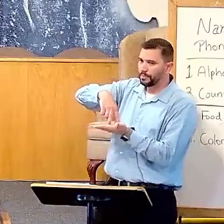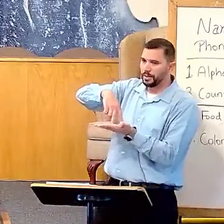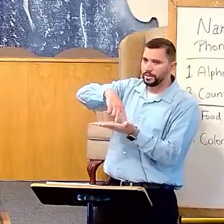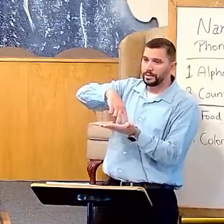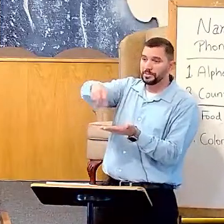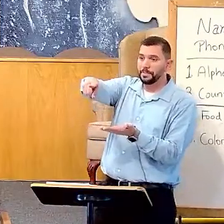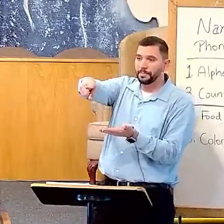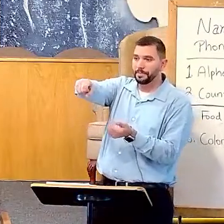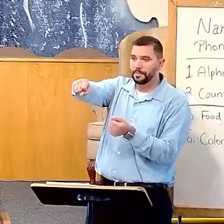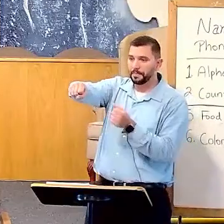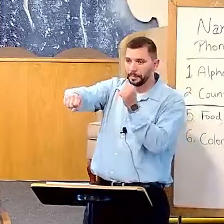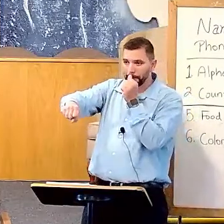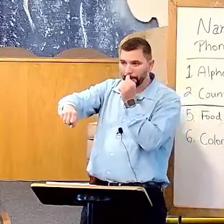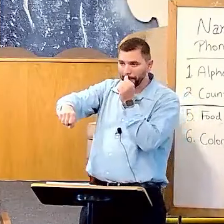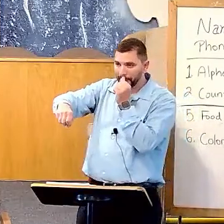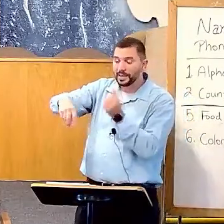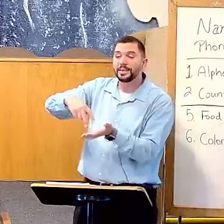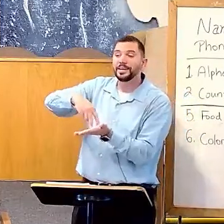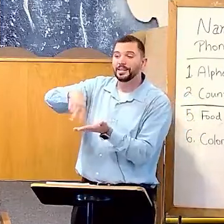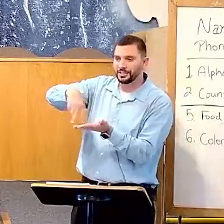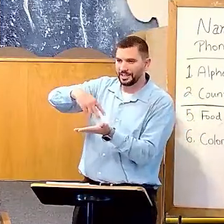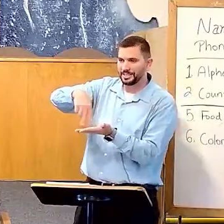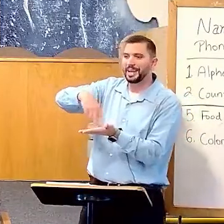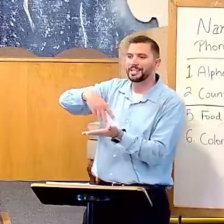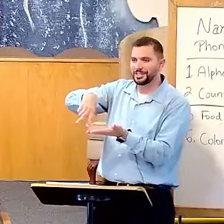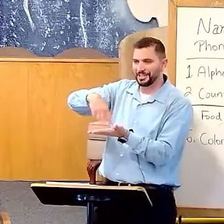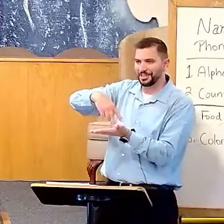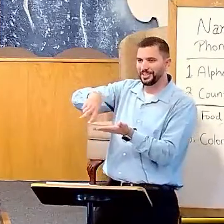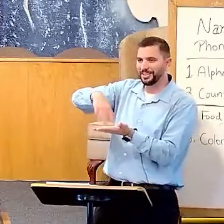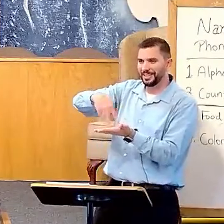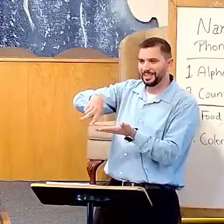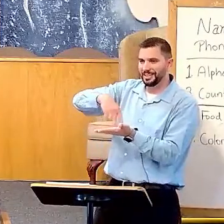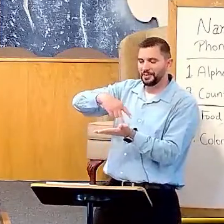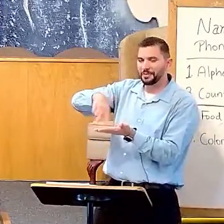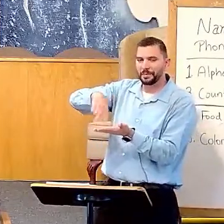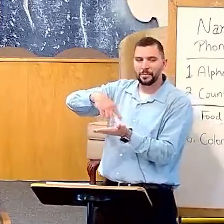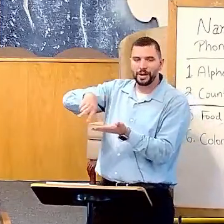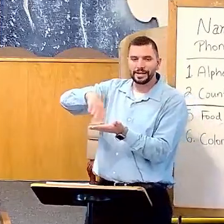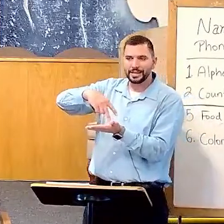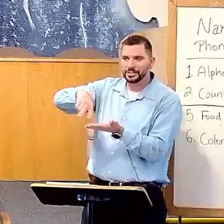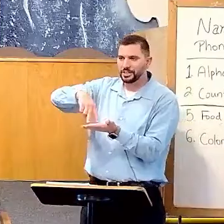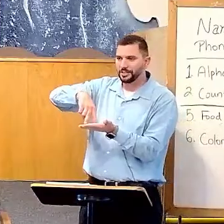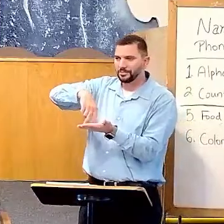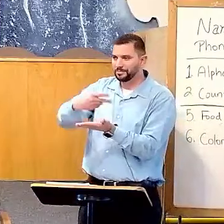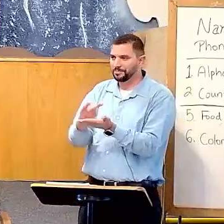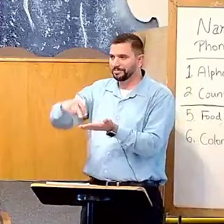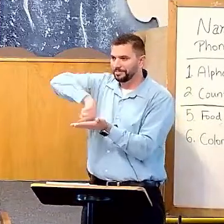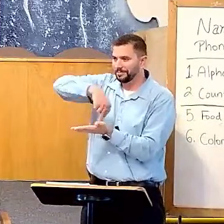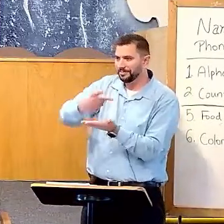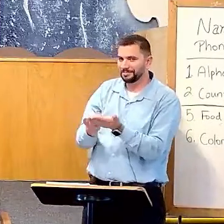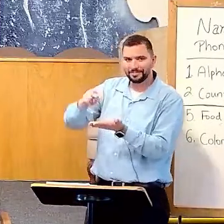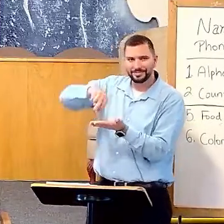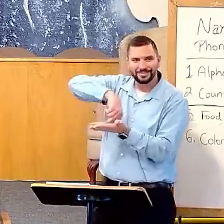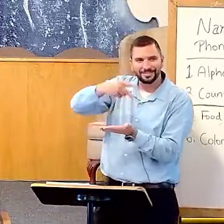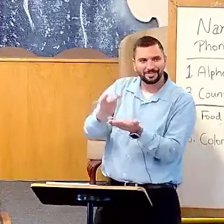Yes, ma'am. Yes, that's dancing. If you're talking about break dancing, break